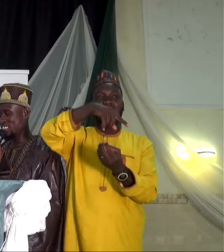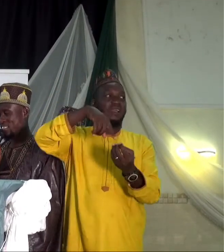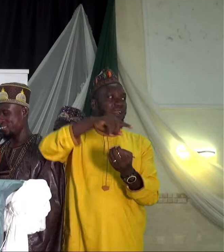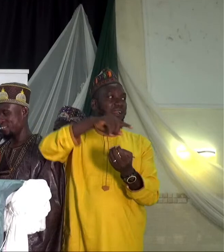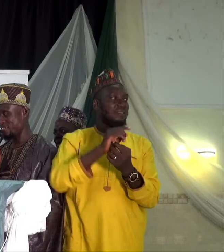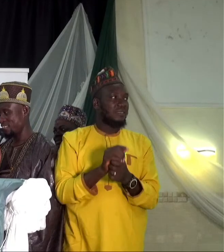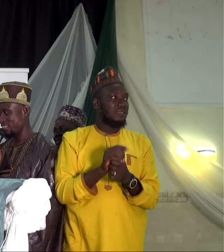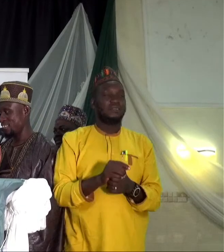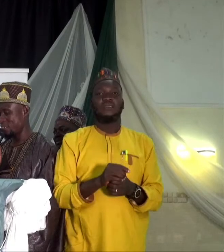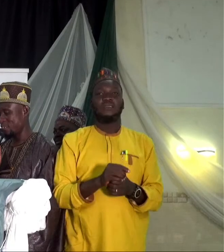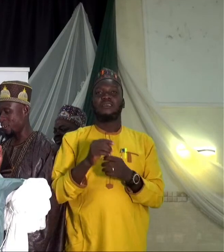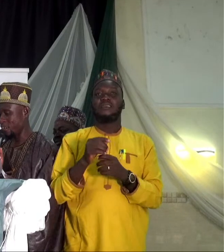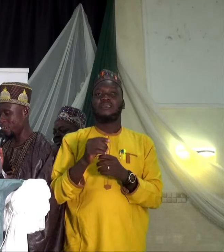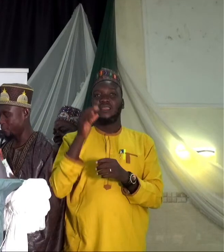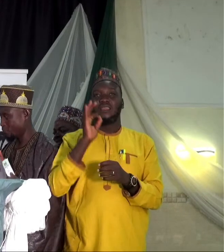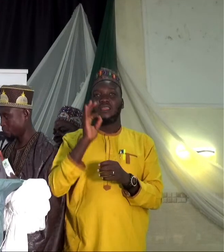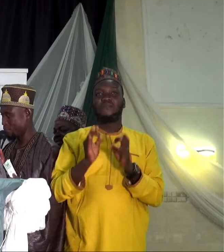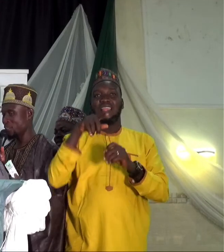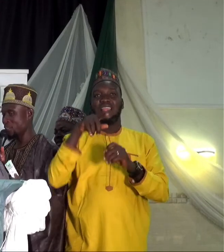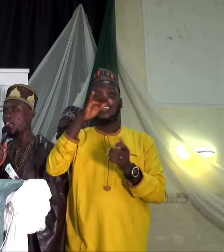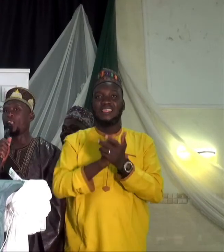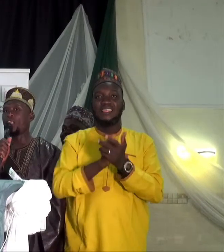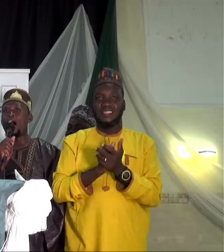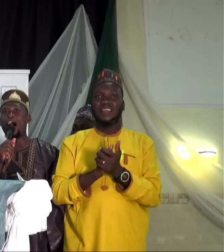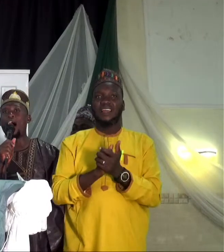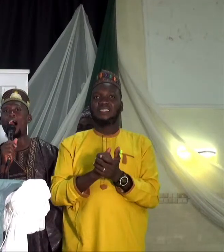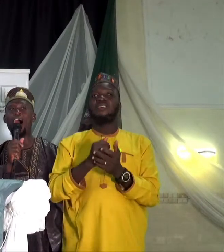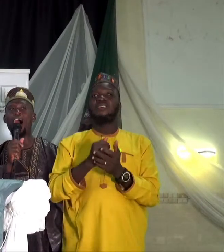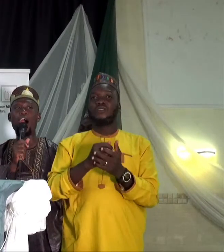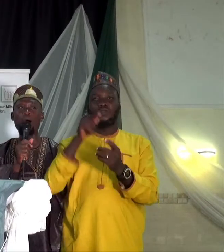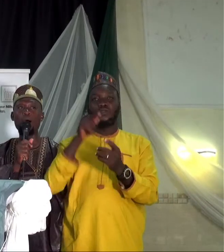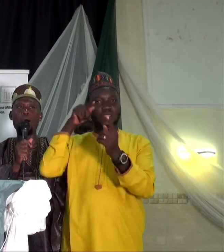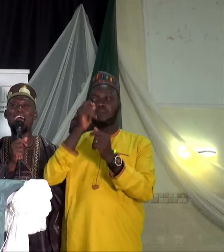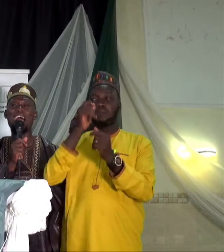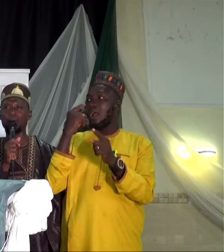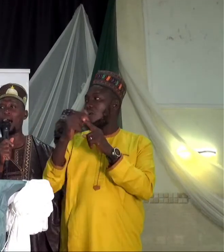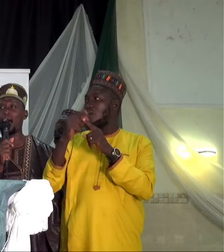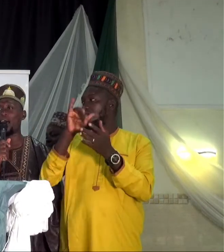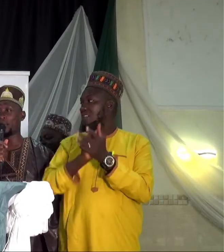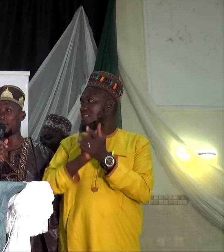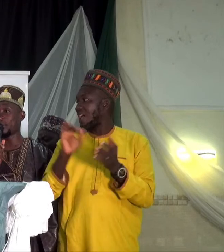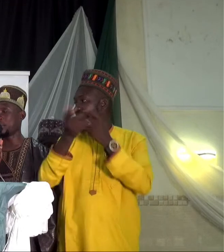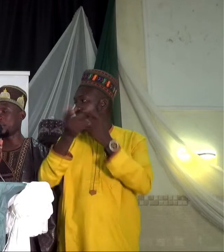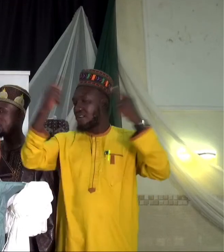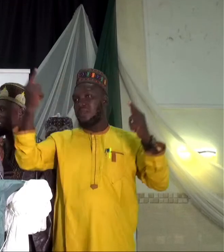my word for that sure. Tabir Allahu Akbar